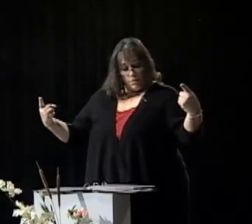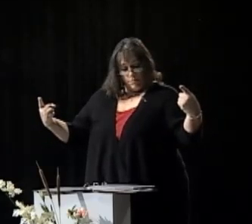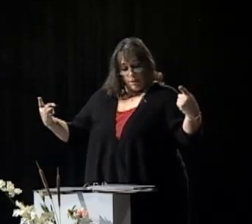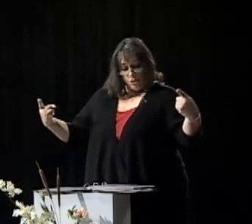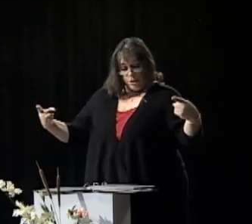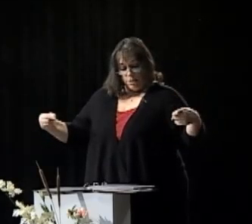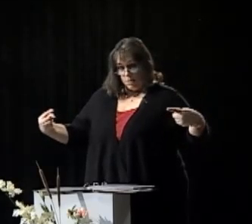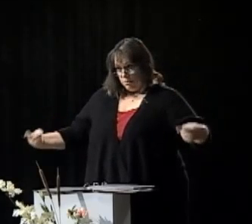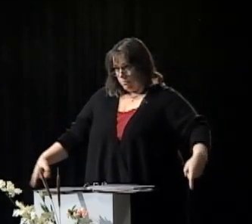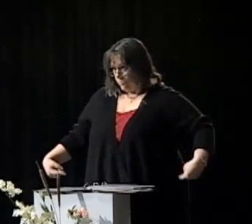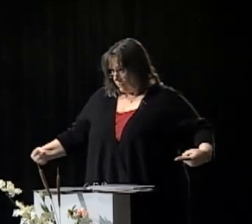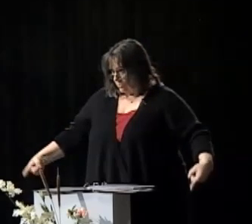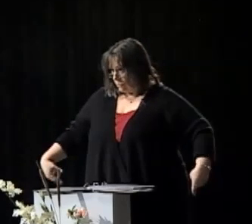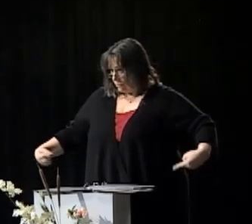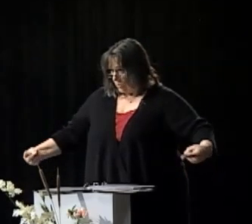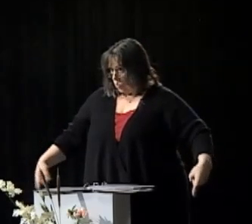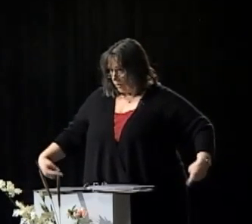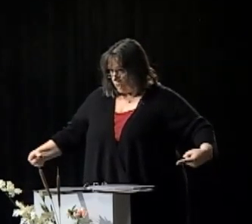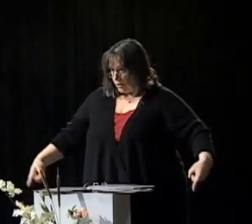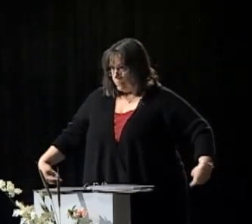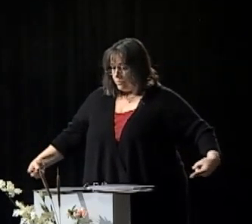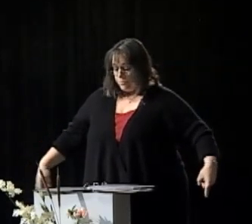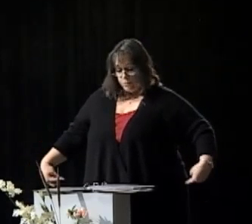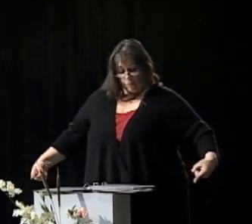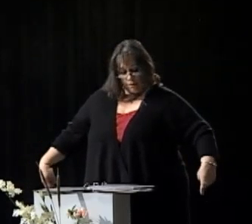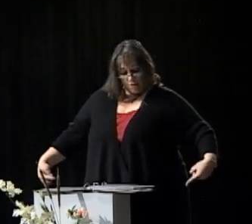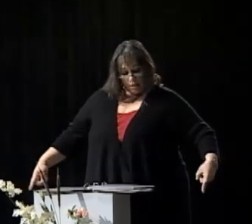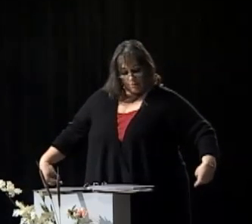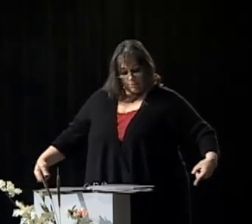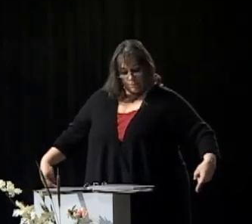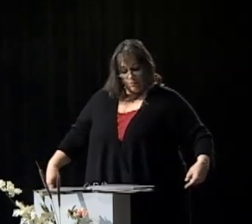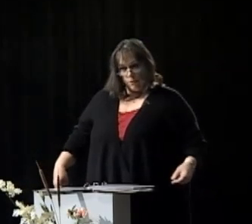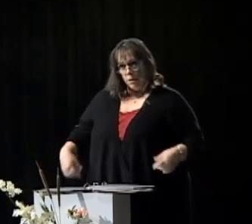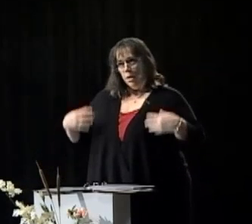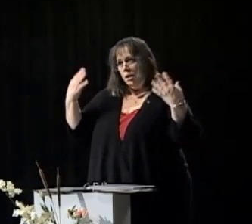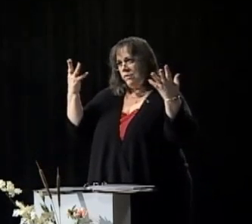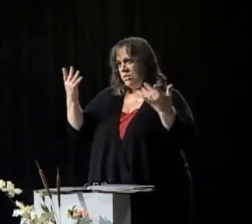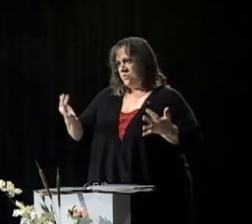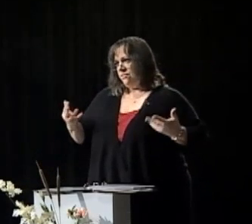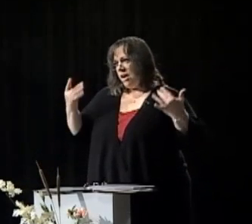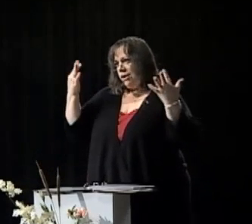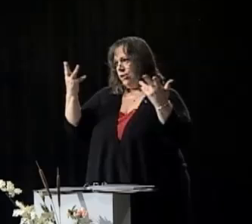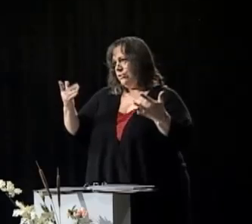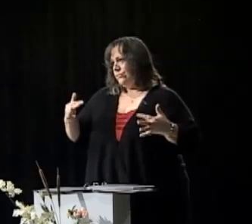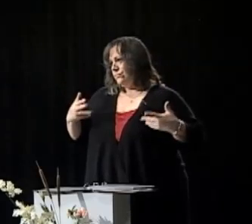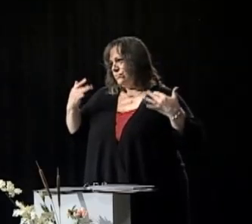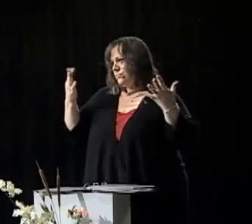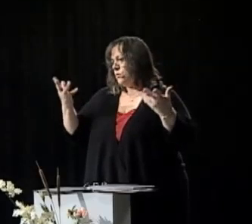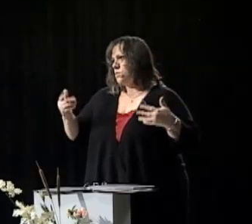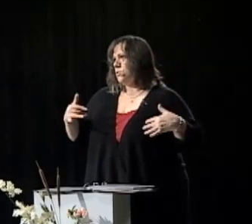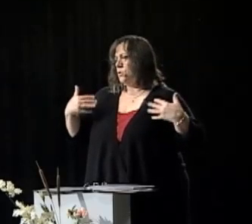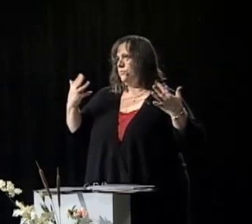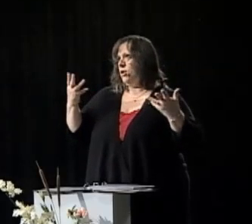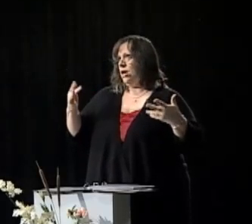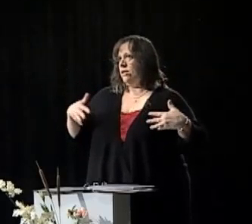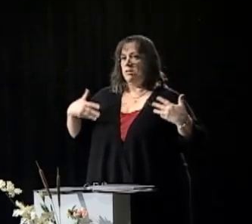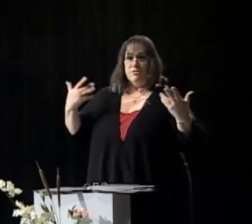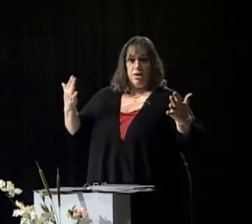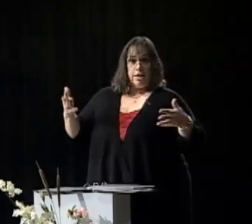Make your D's. A wheelchair around the side. This is fire. So if you're having like a fire drill